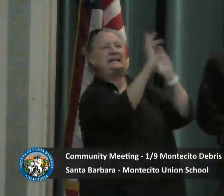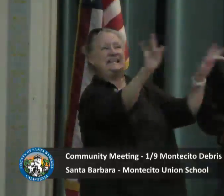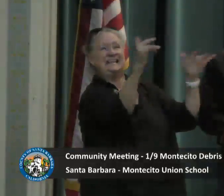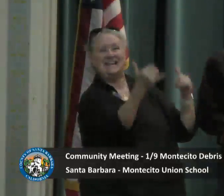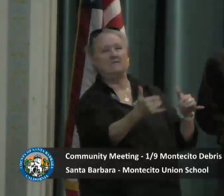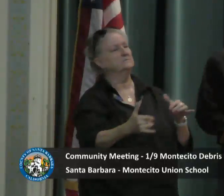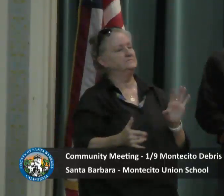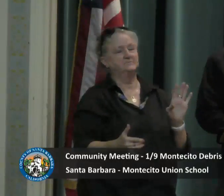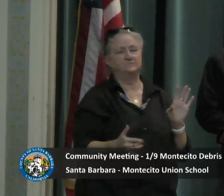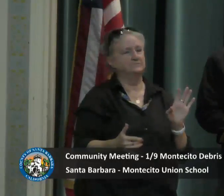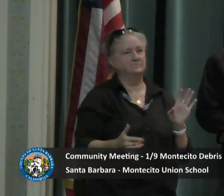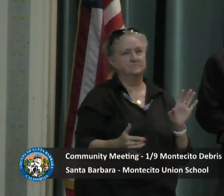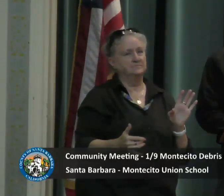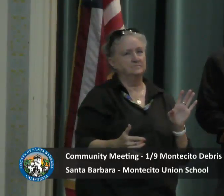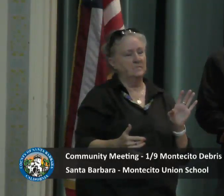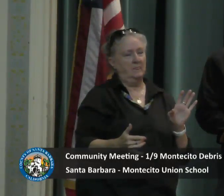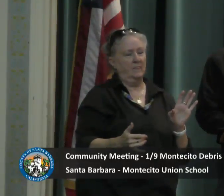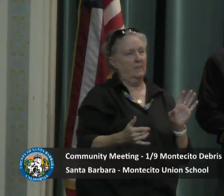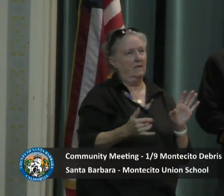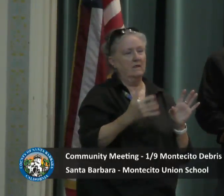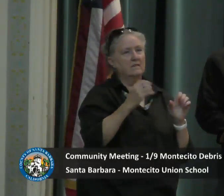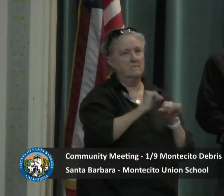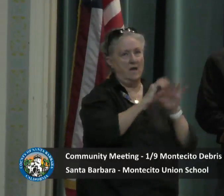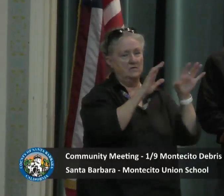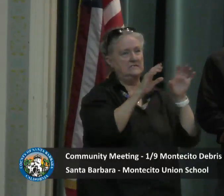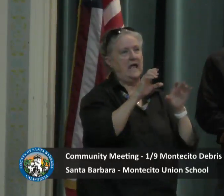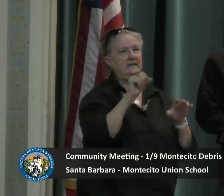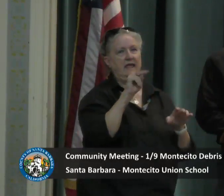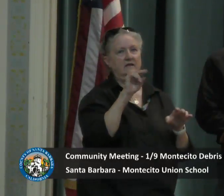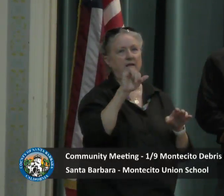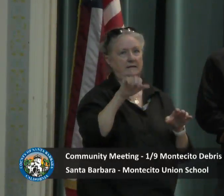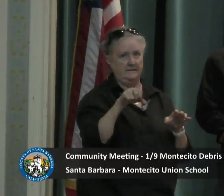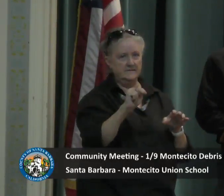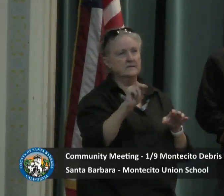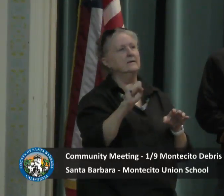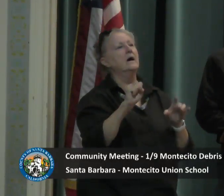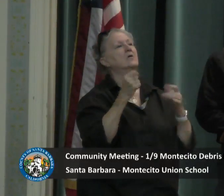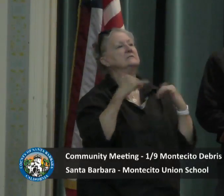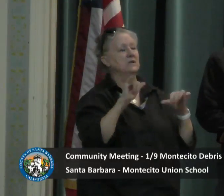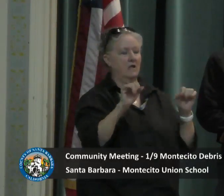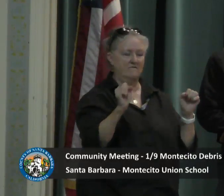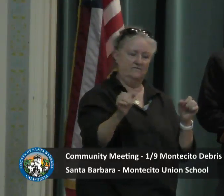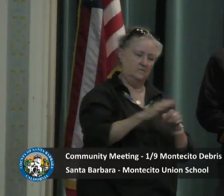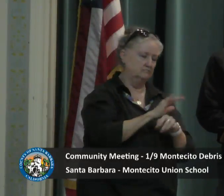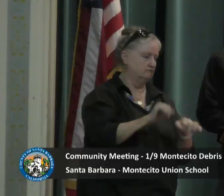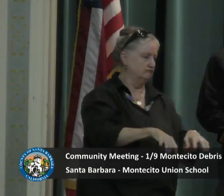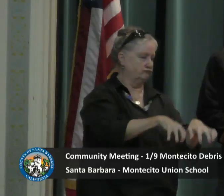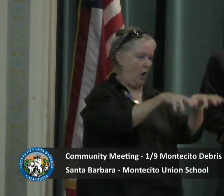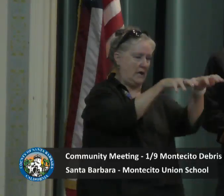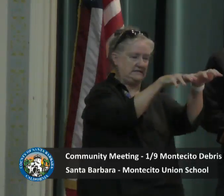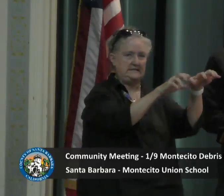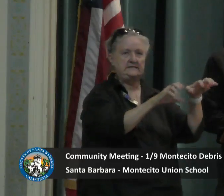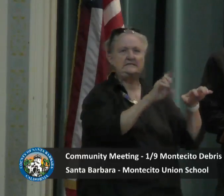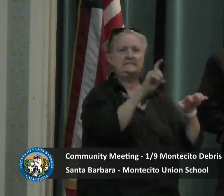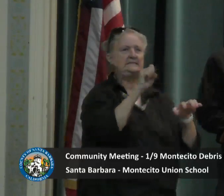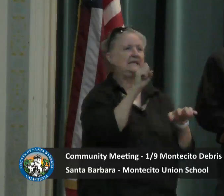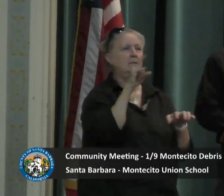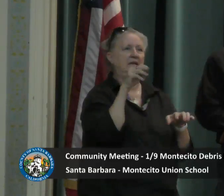1-9 debris flow. The mountains and the canyons are still loaded with rocks, sediment, and other